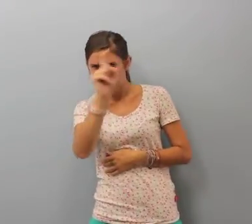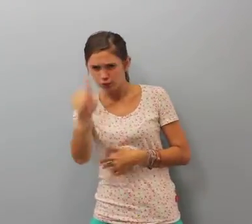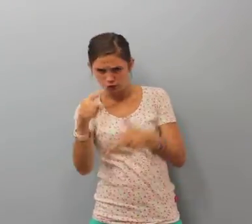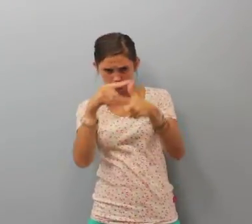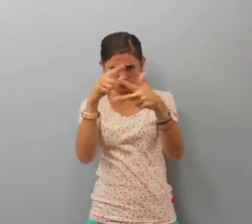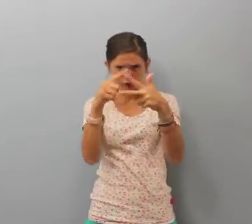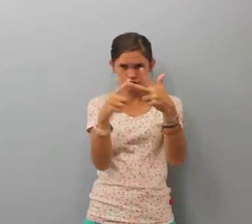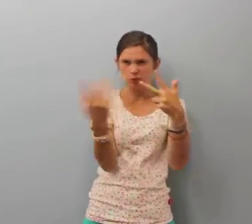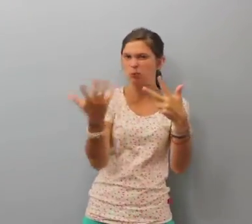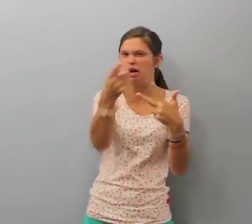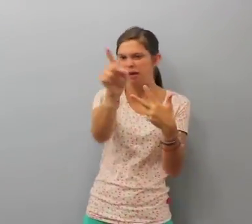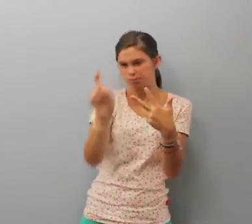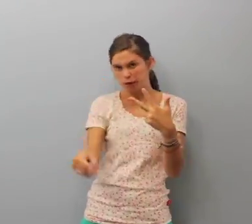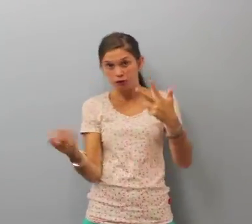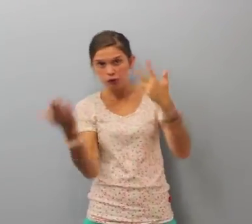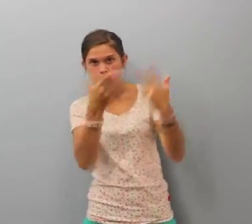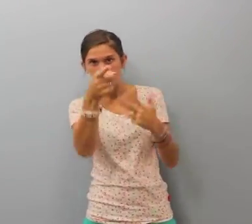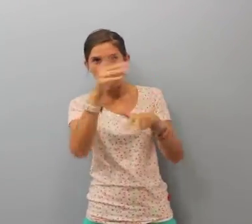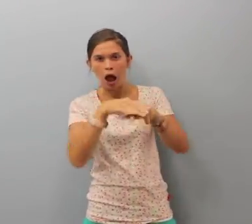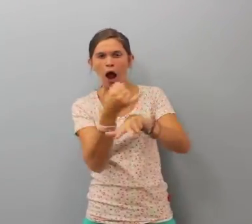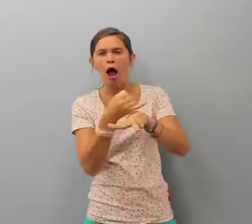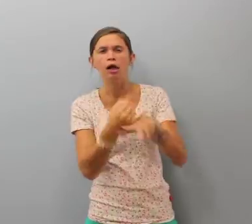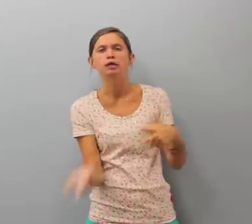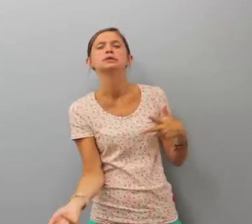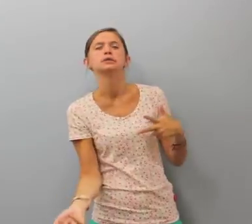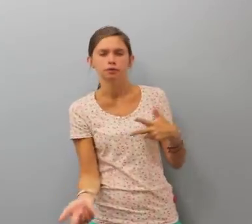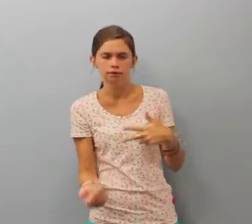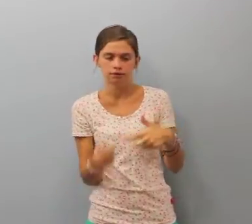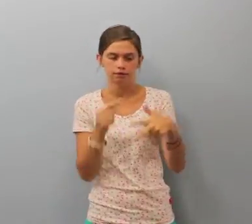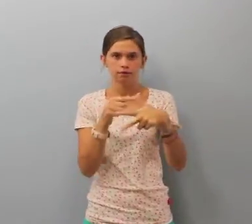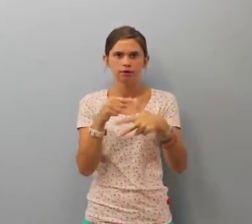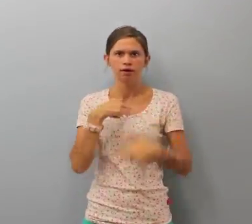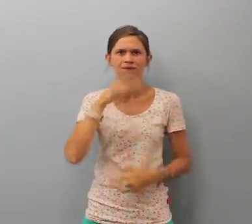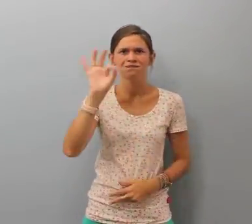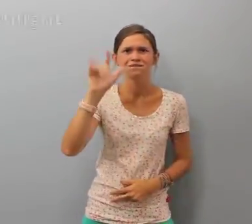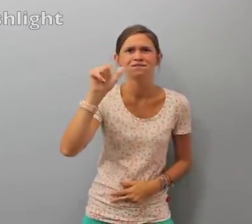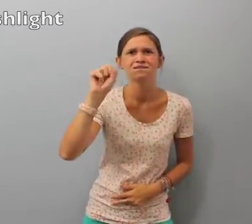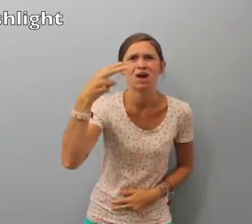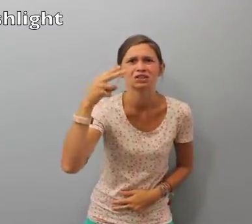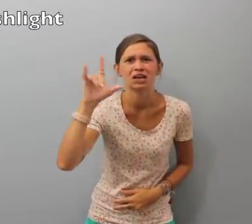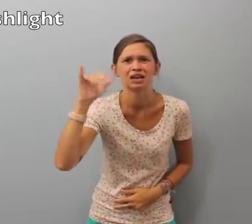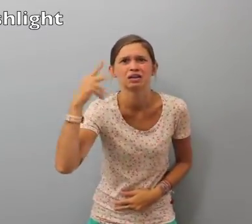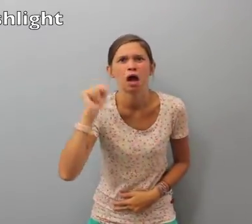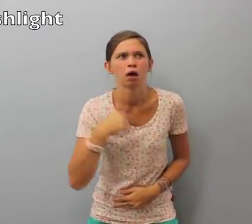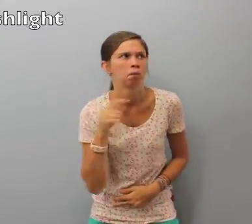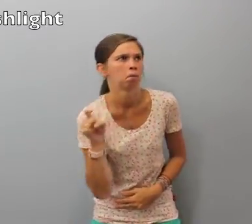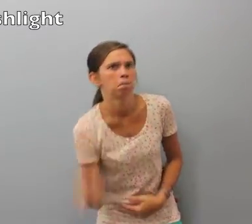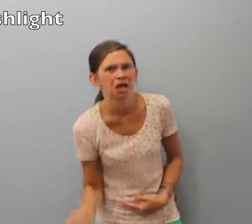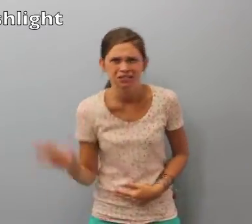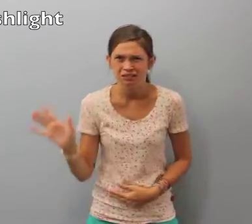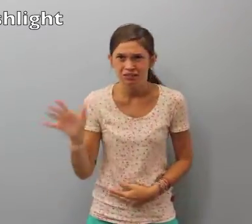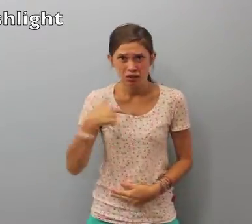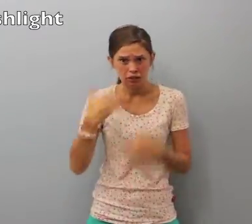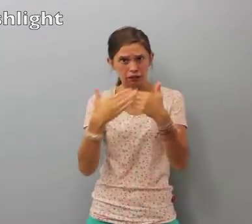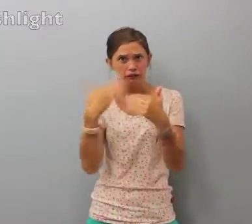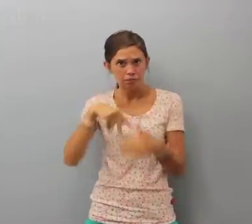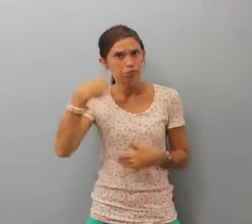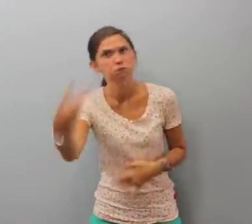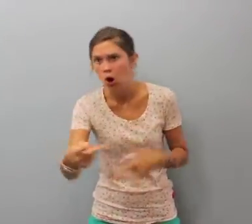Now, the third question, if he was stuck on an island with Max, what would he bring? He said he must have a